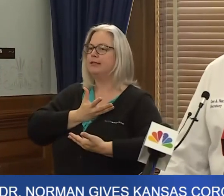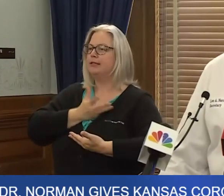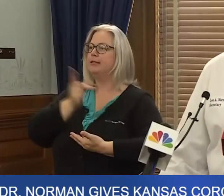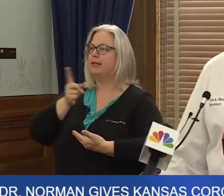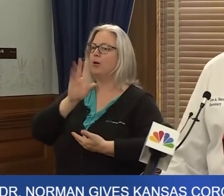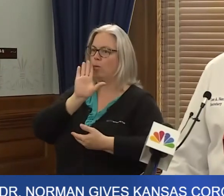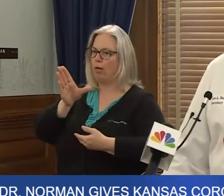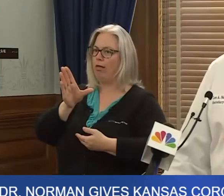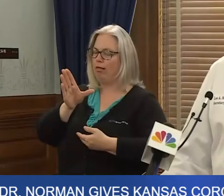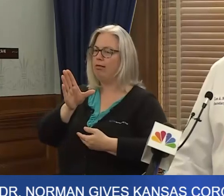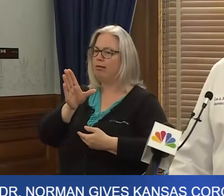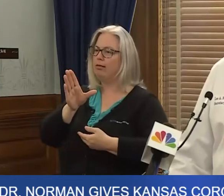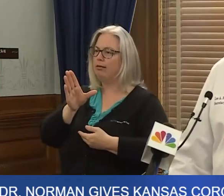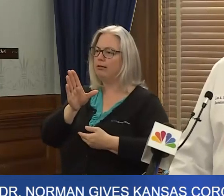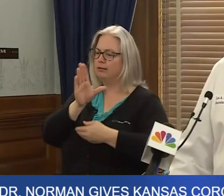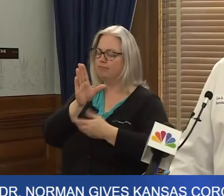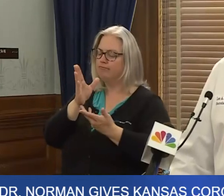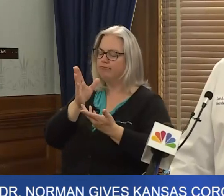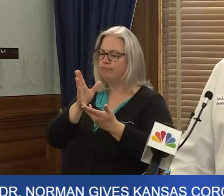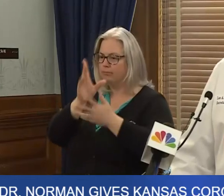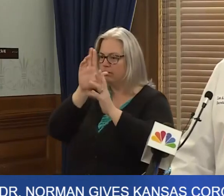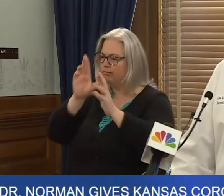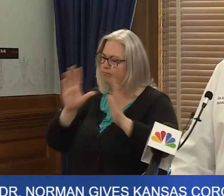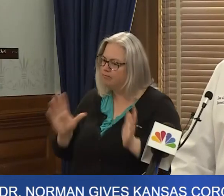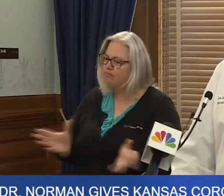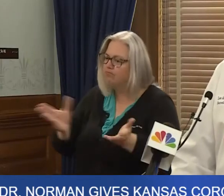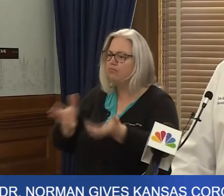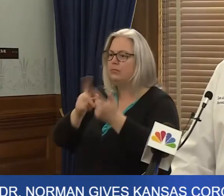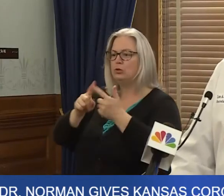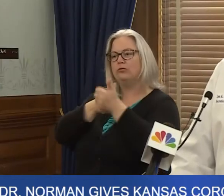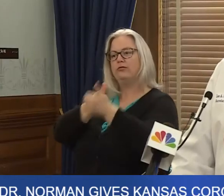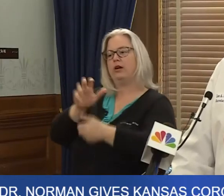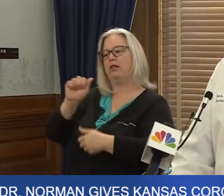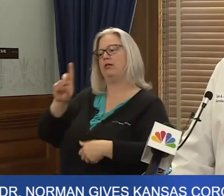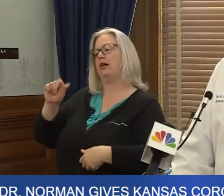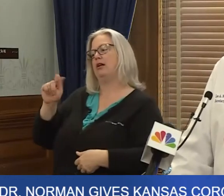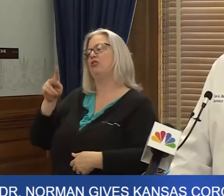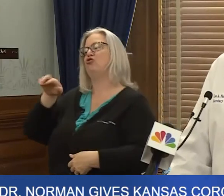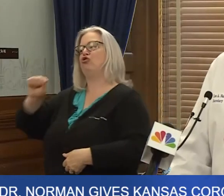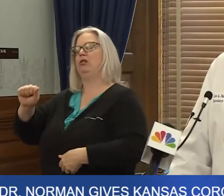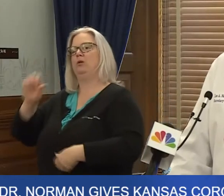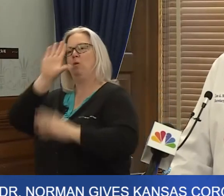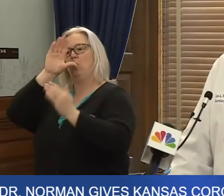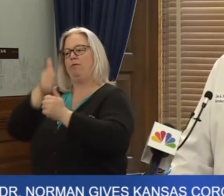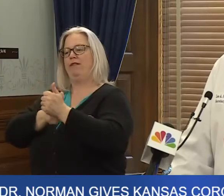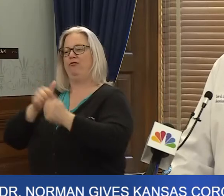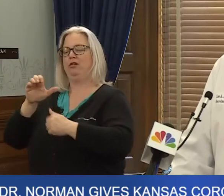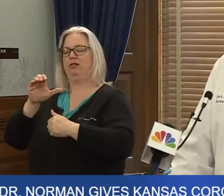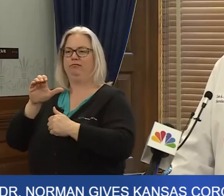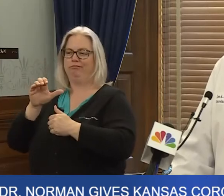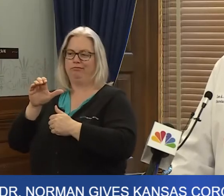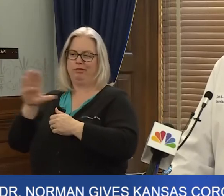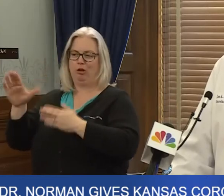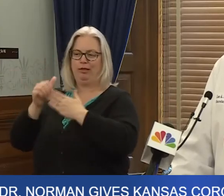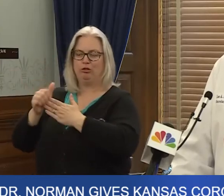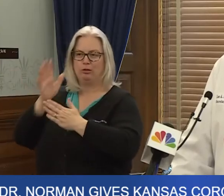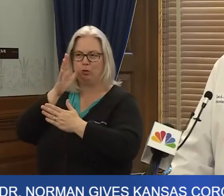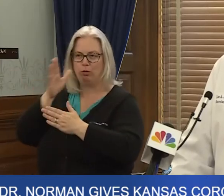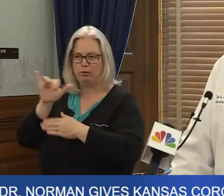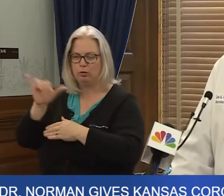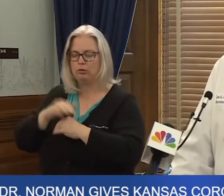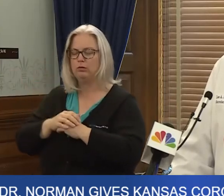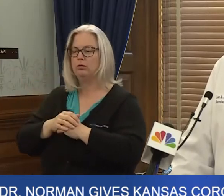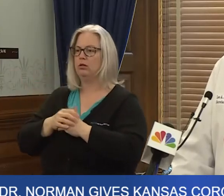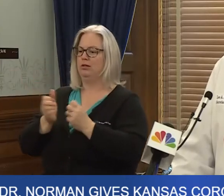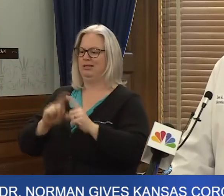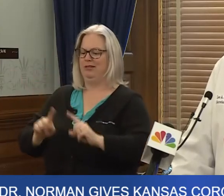will push for that and hope that their county leadership will as well. There's multiple levels of influence at the